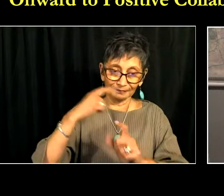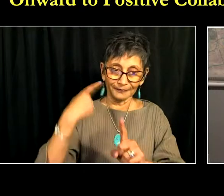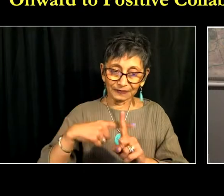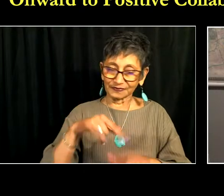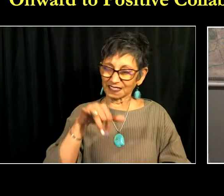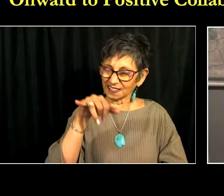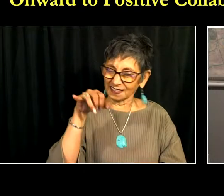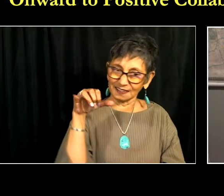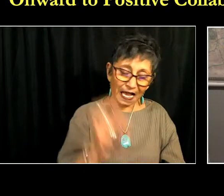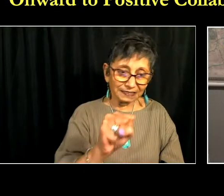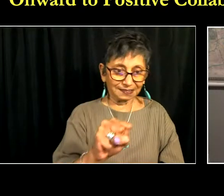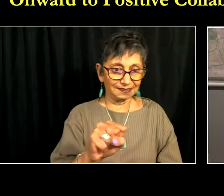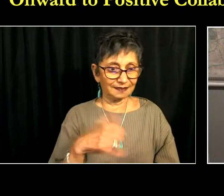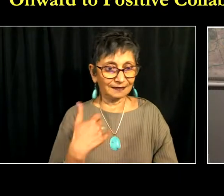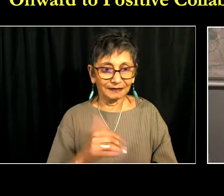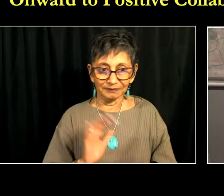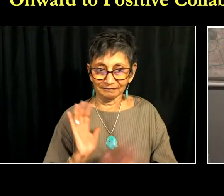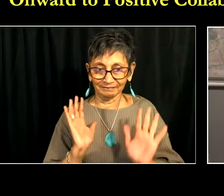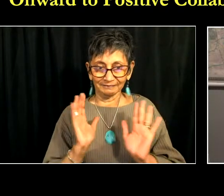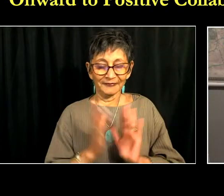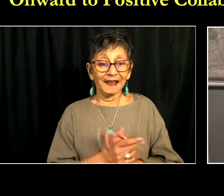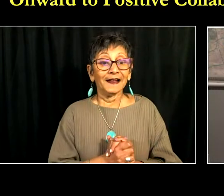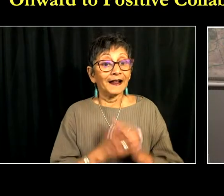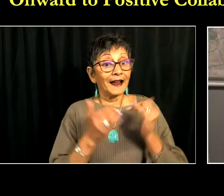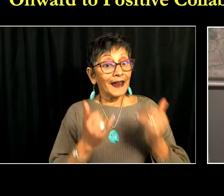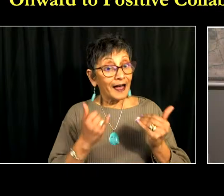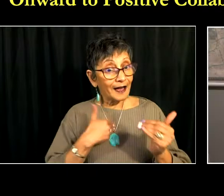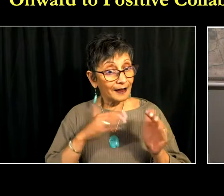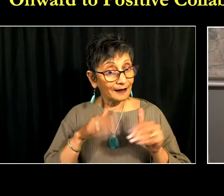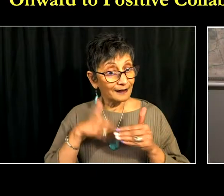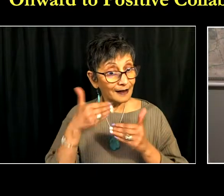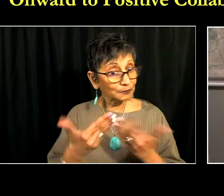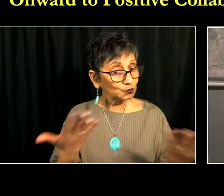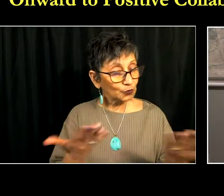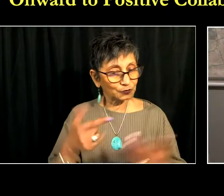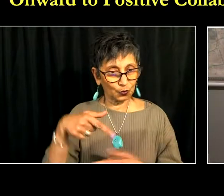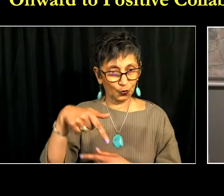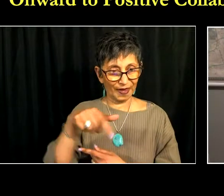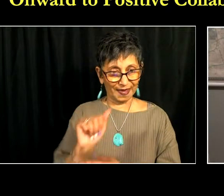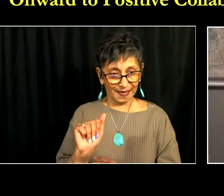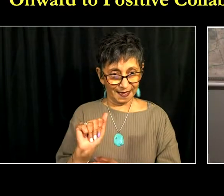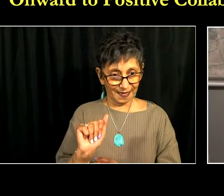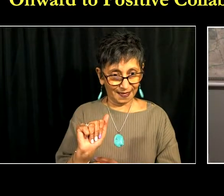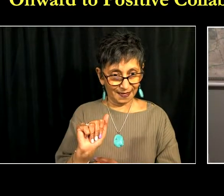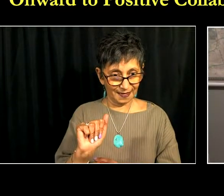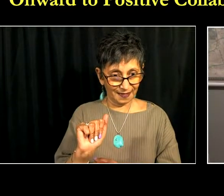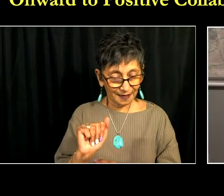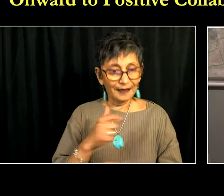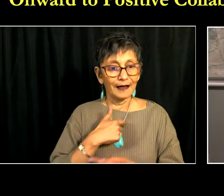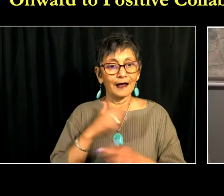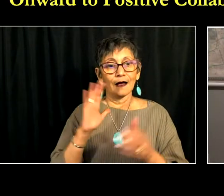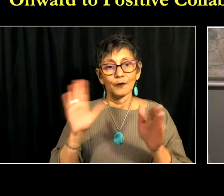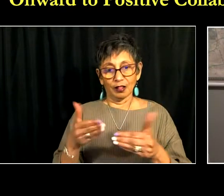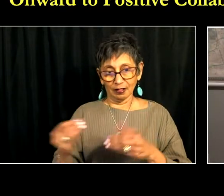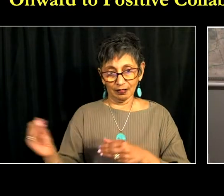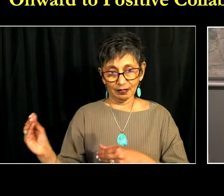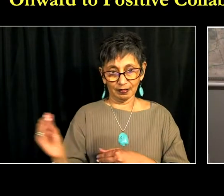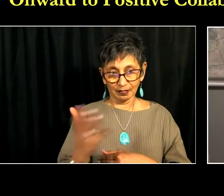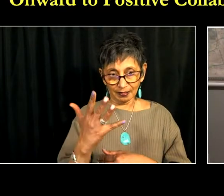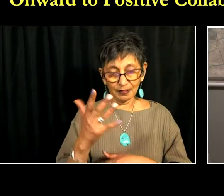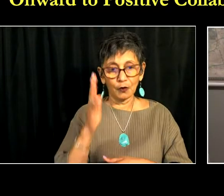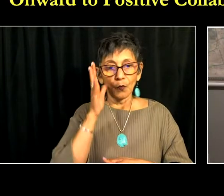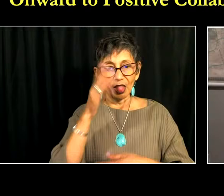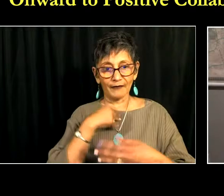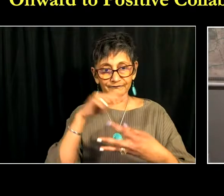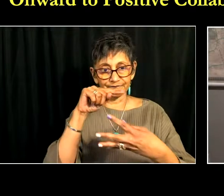the history, but really talking about how to onward to positive collaboration. I think that's fantastic. So we have